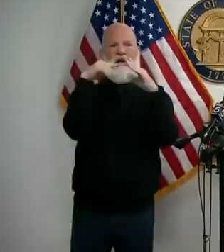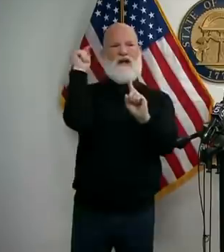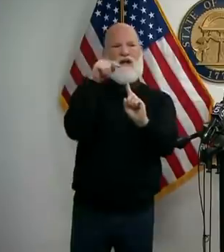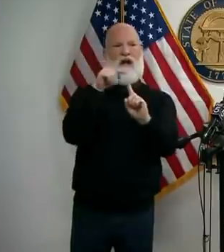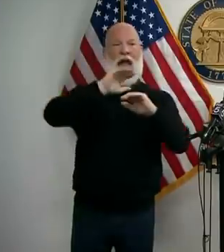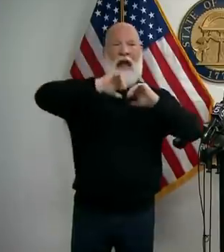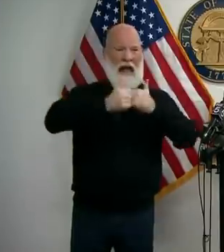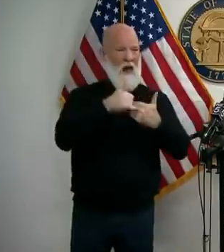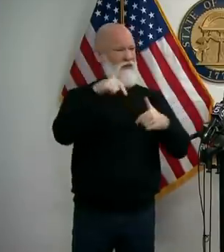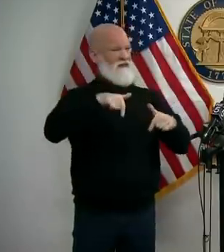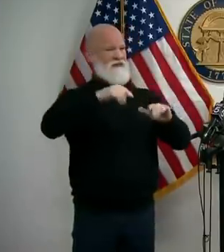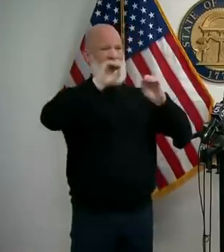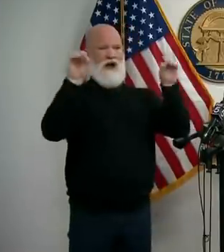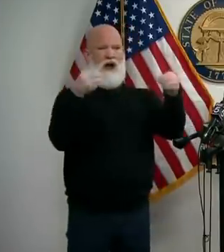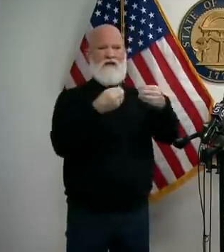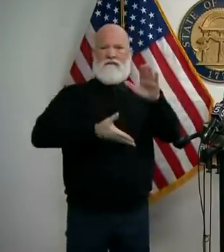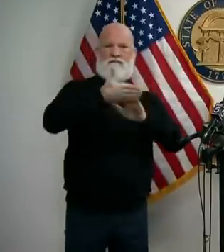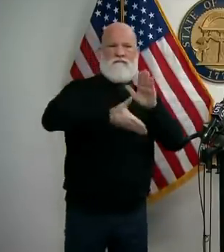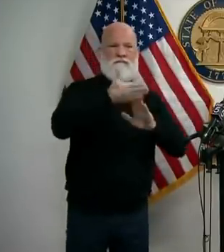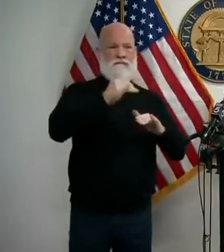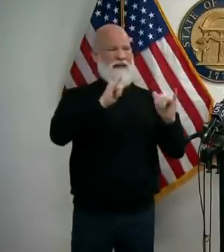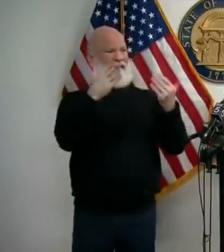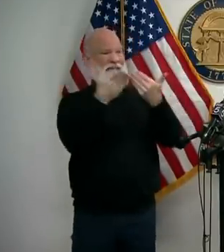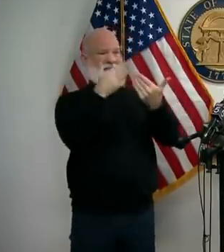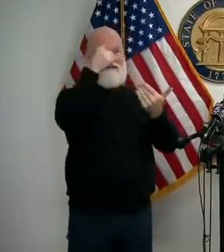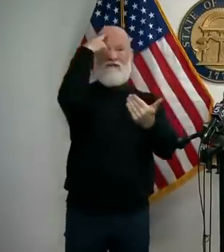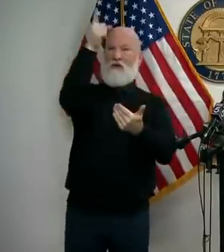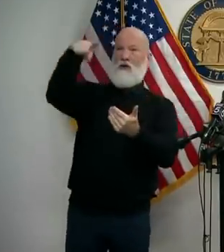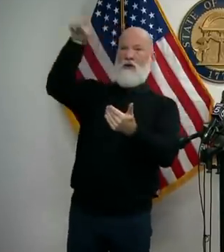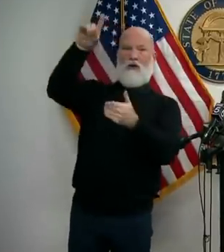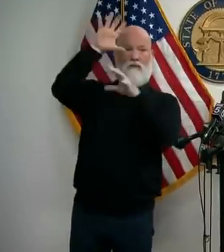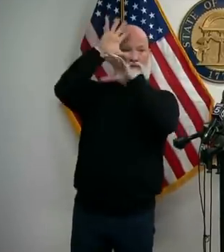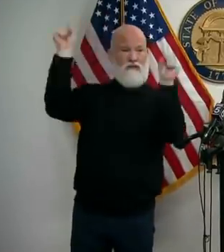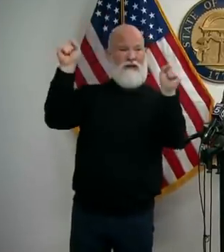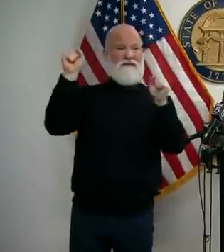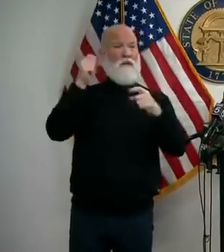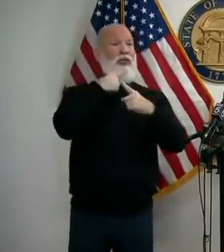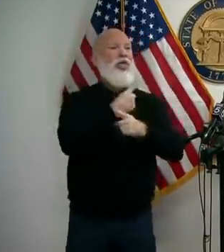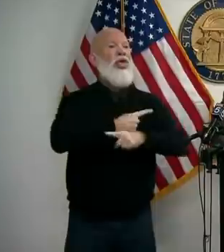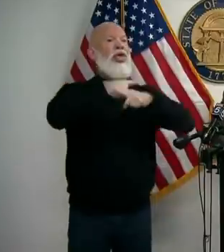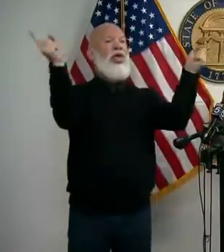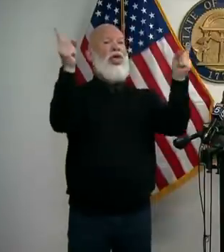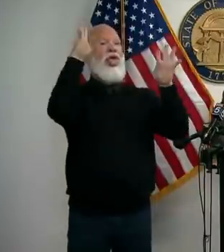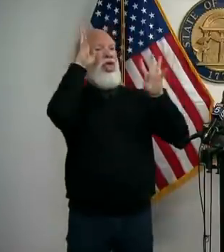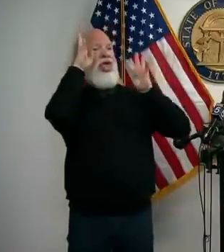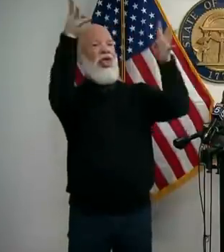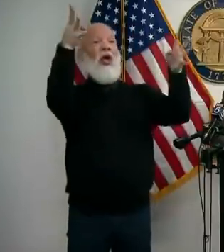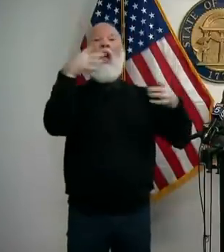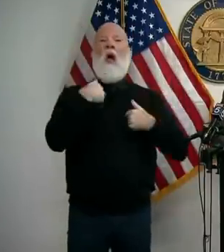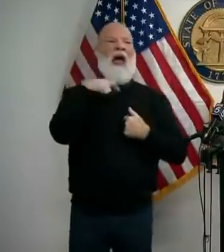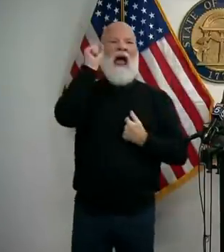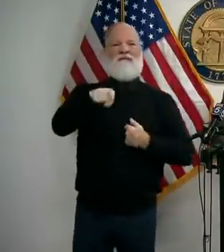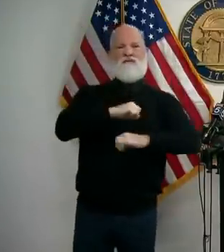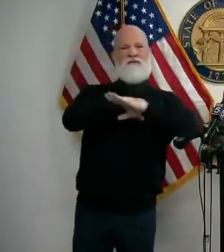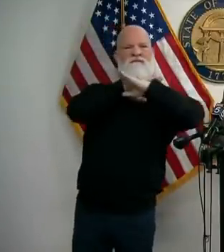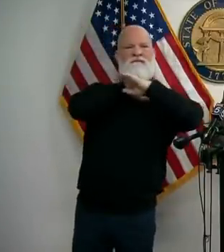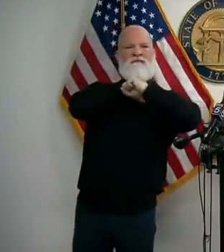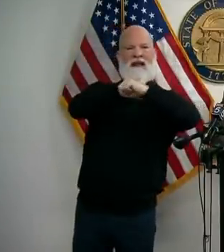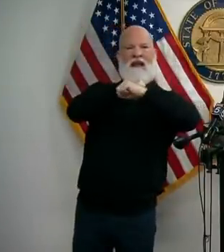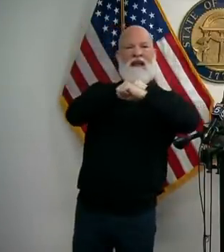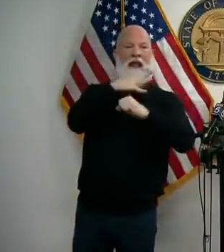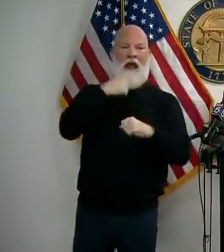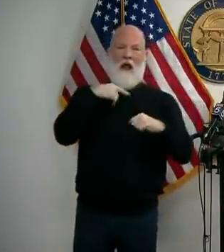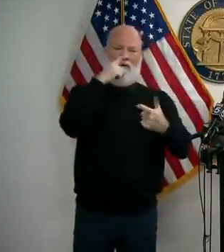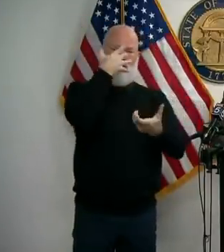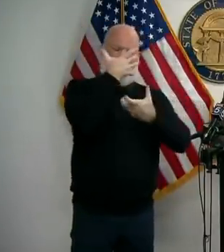of a lot easier for us to go along with some of these presidential claims than to actually stand up for the truth in these cases. So I understand some people have that question. I've had to deal with it on Twitter.